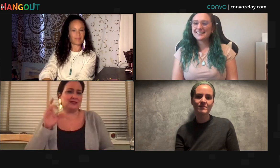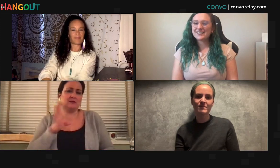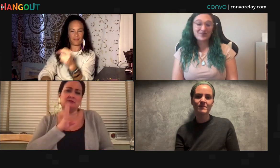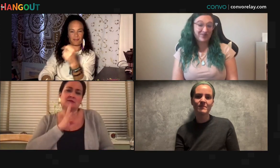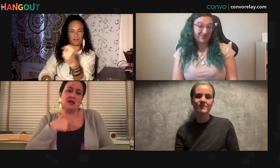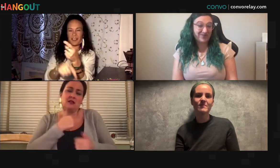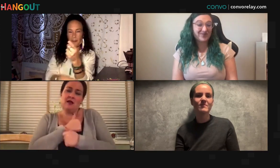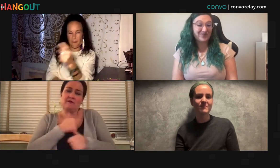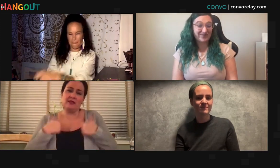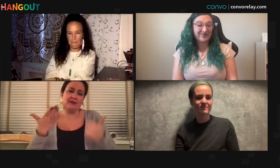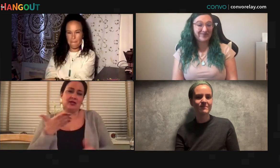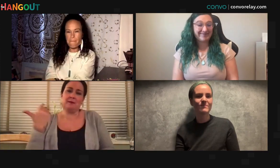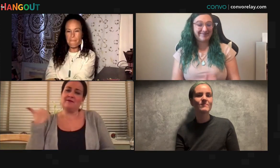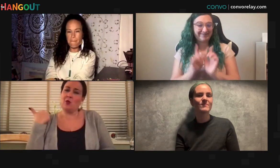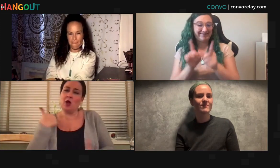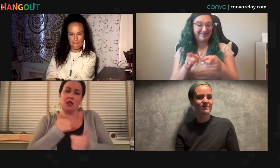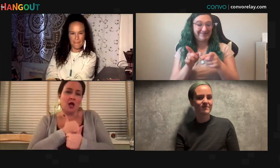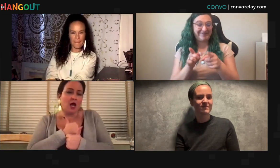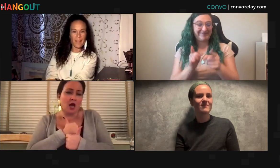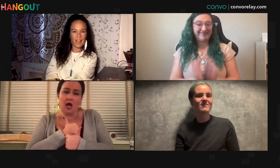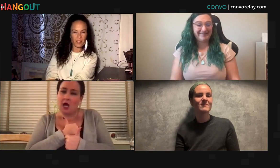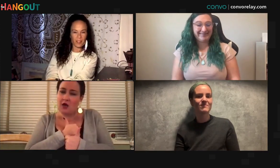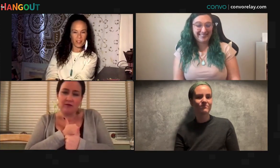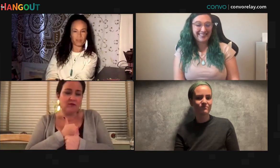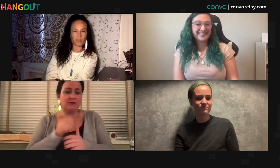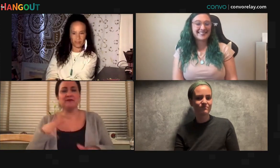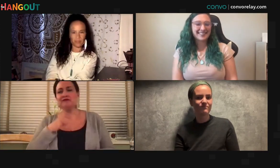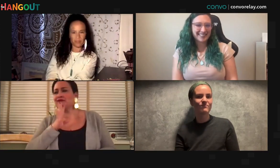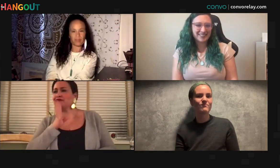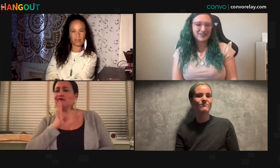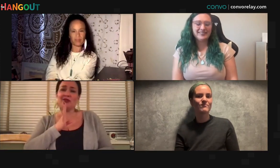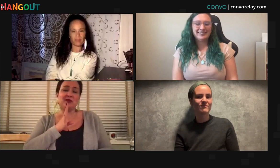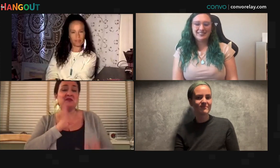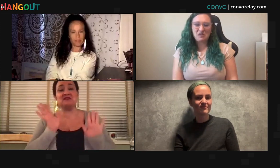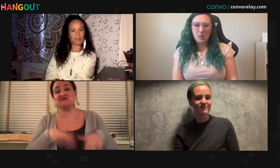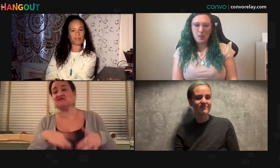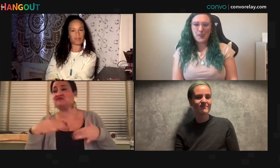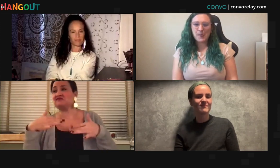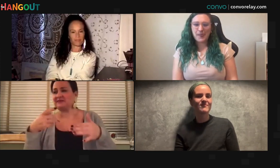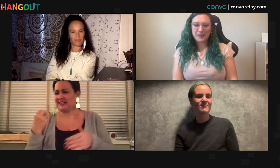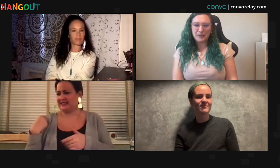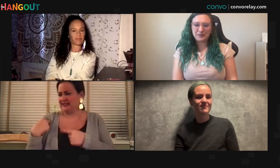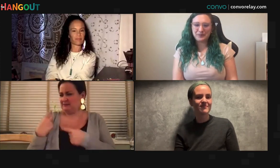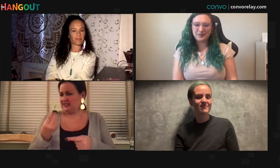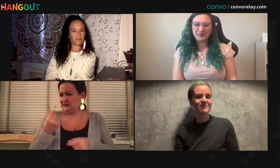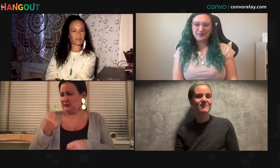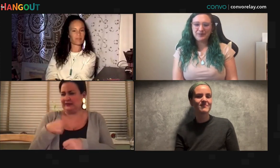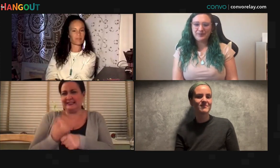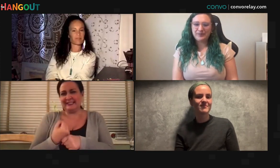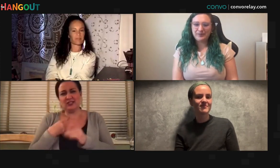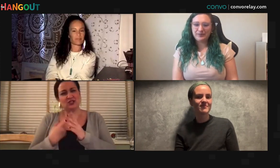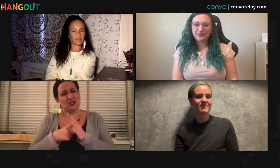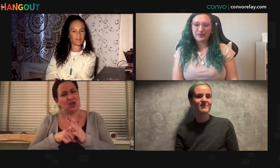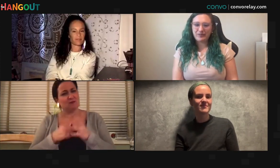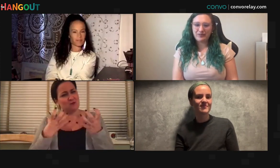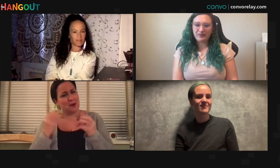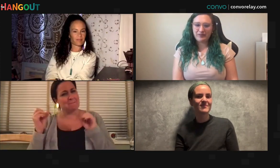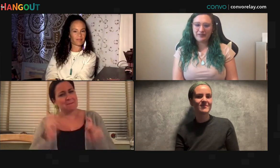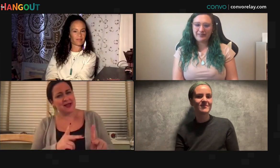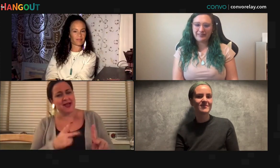talked about moving back to New York City. I loved living in New York City. I absolutely loved it. And the past few years,